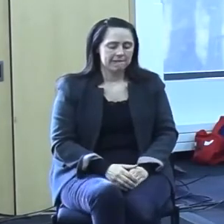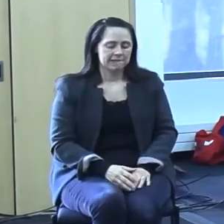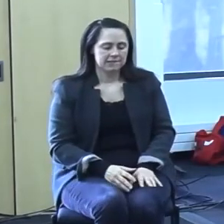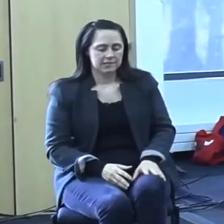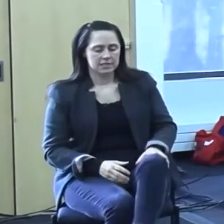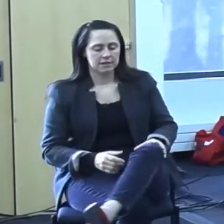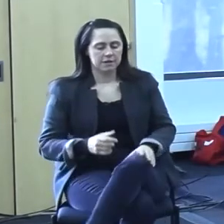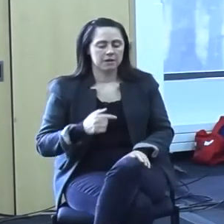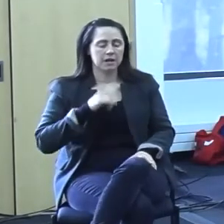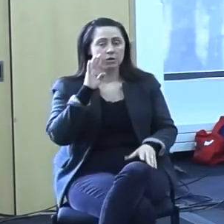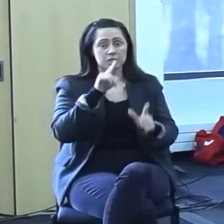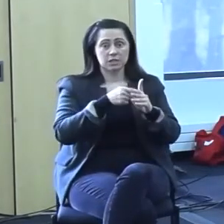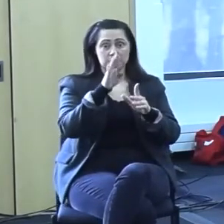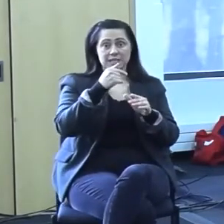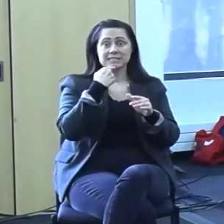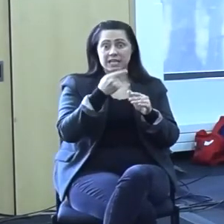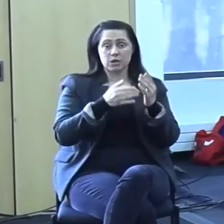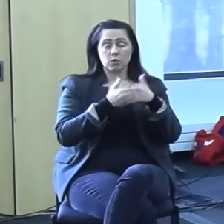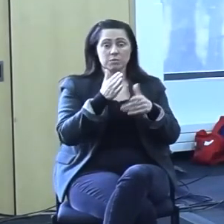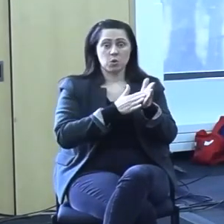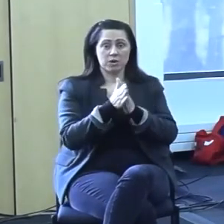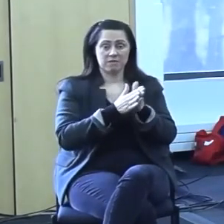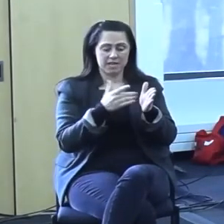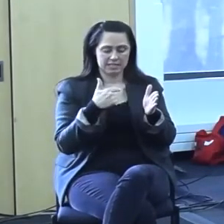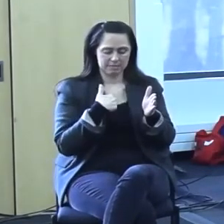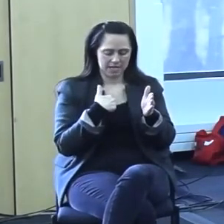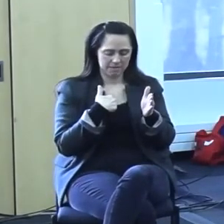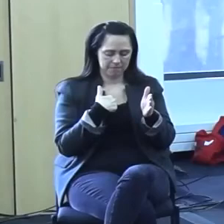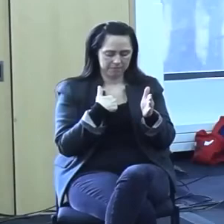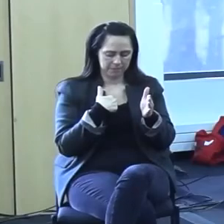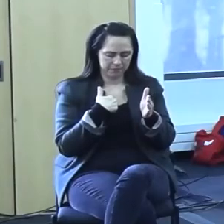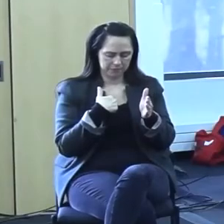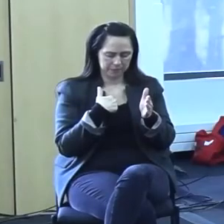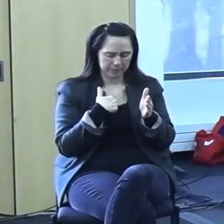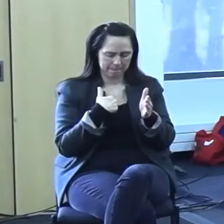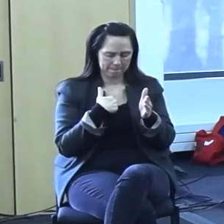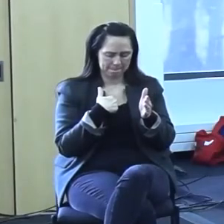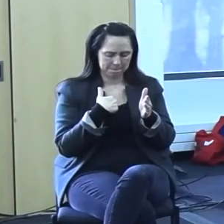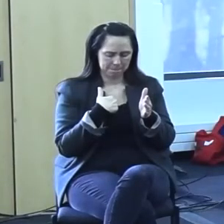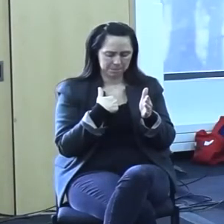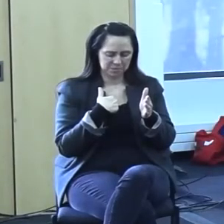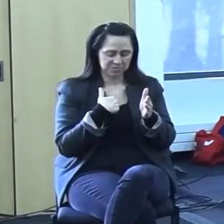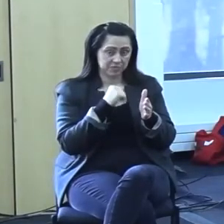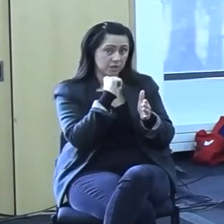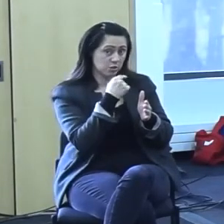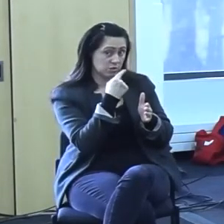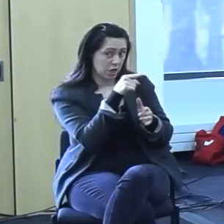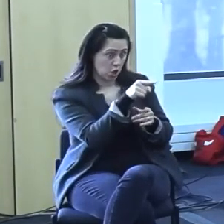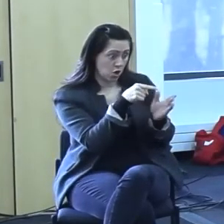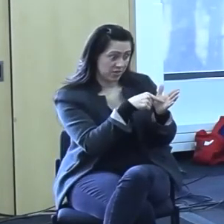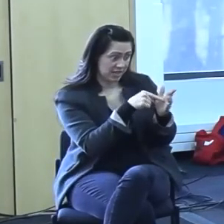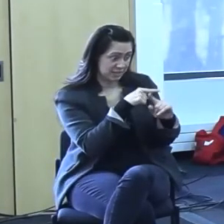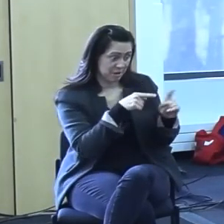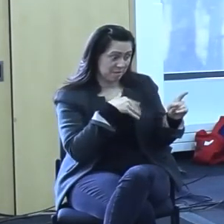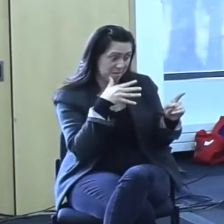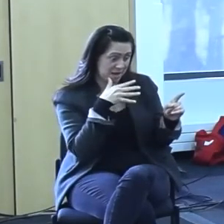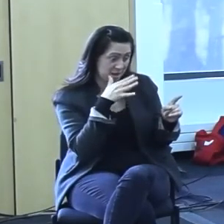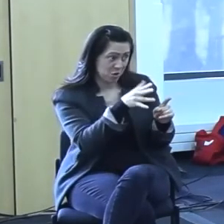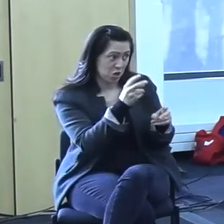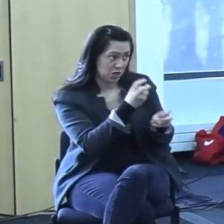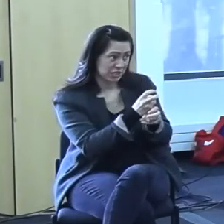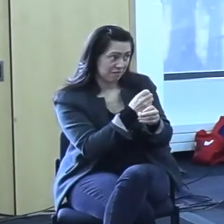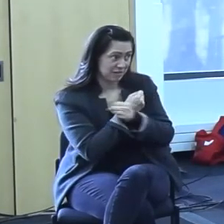I will start out by saying what motivates me. Um, don't tell her this, but my mother's tough love at